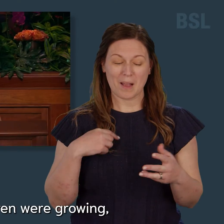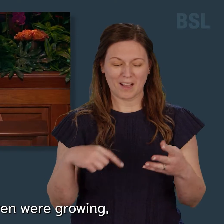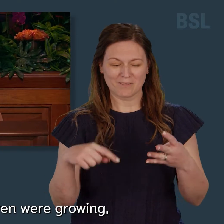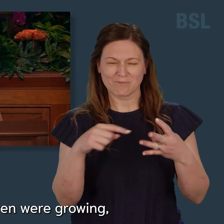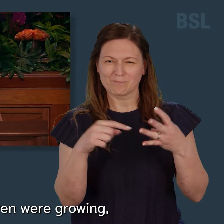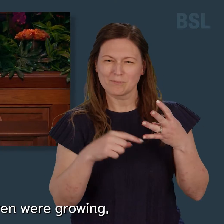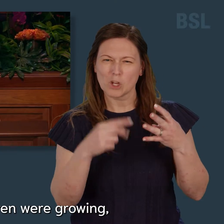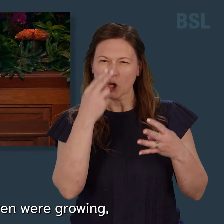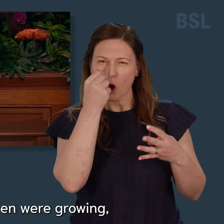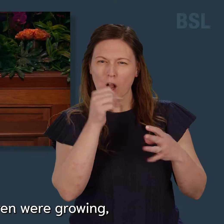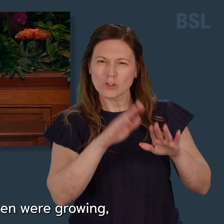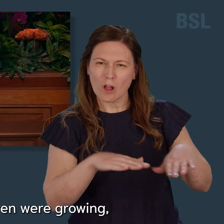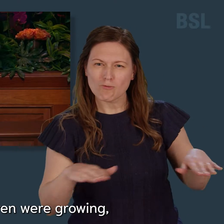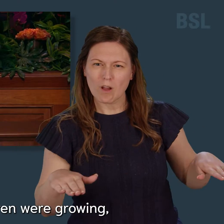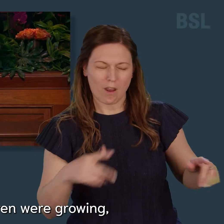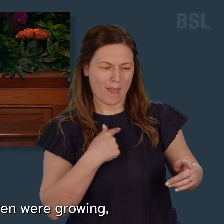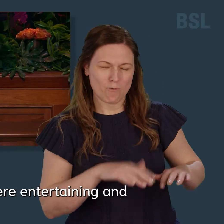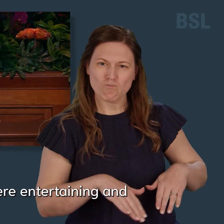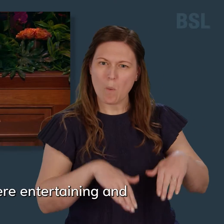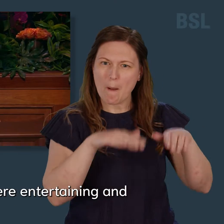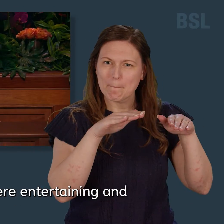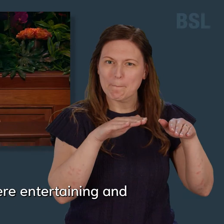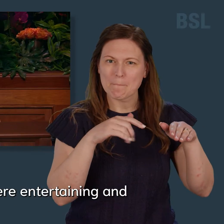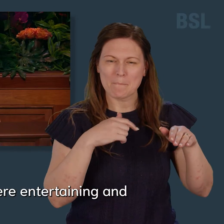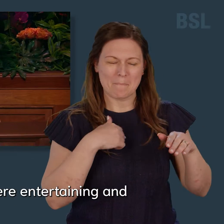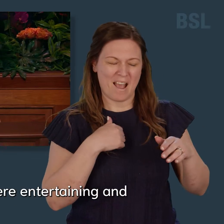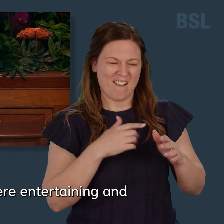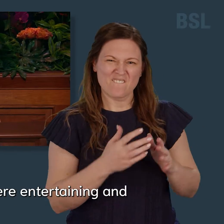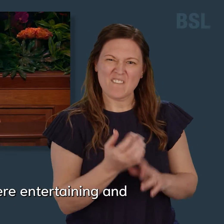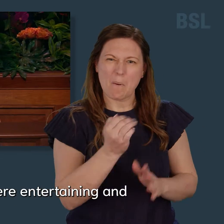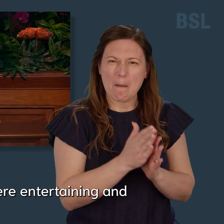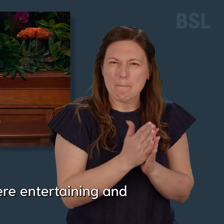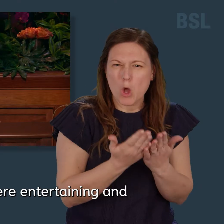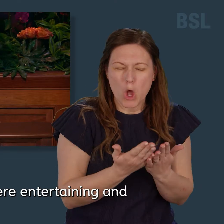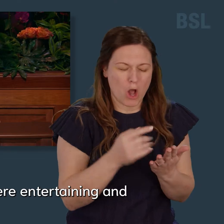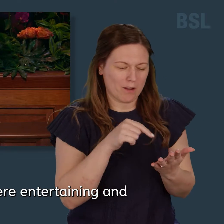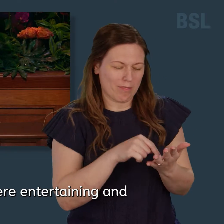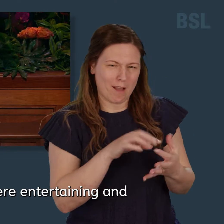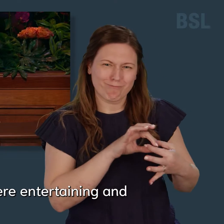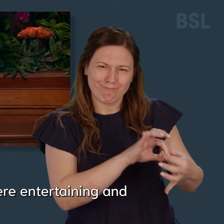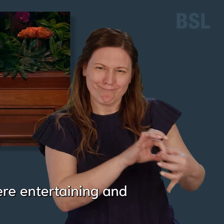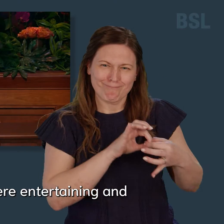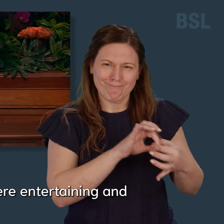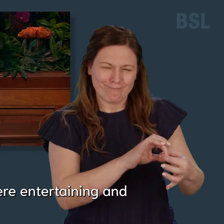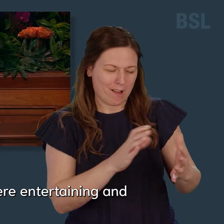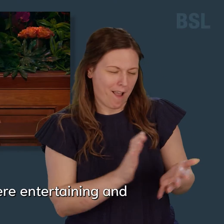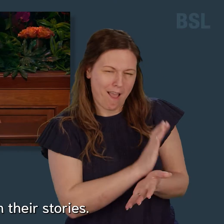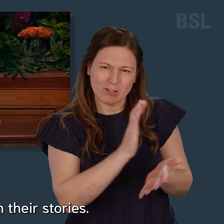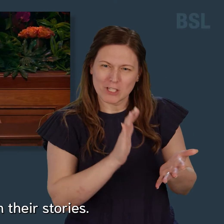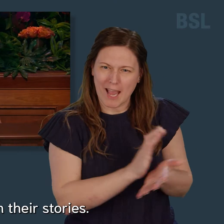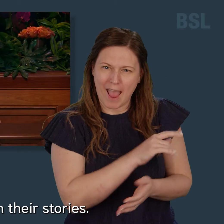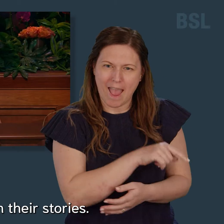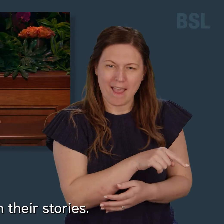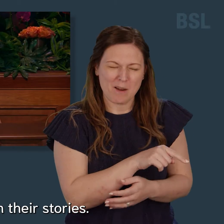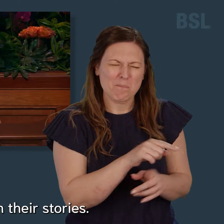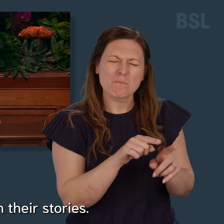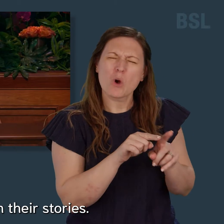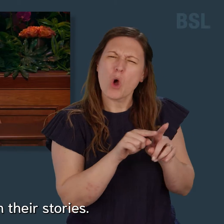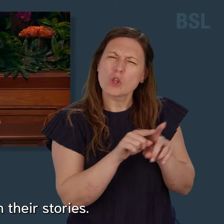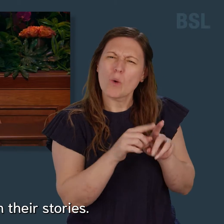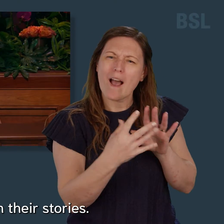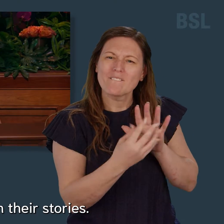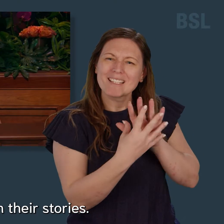As my two youngest children were growing, I discovered books that were entertaining and engaging, but also